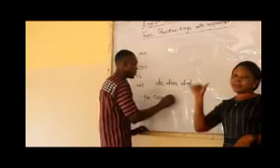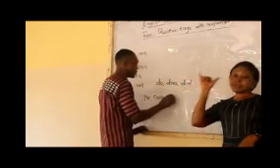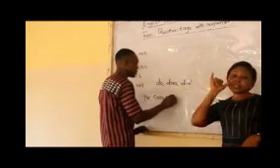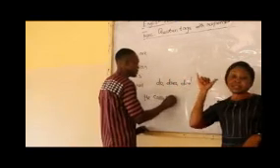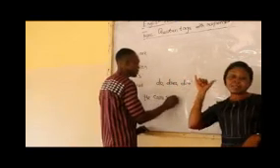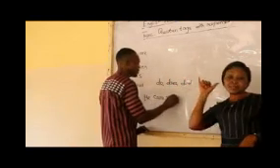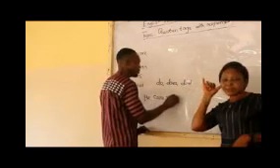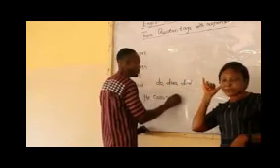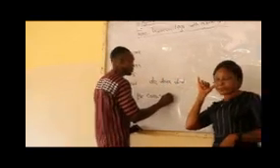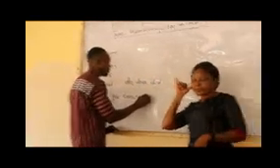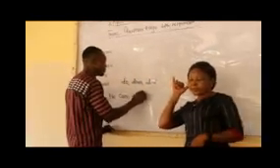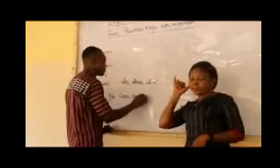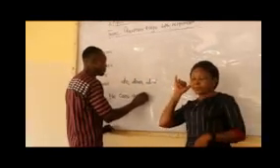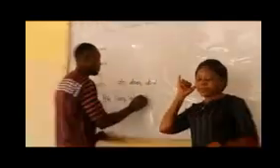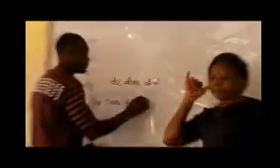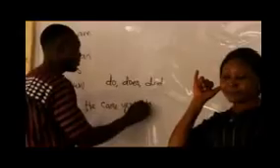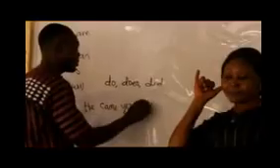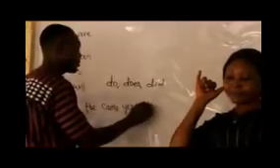yesterday,